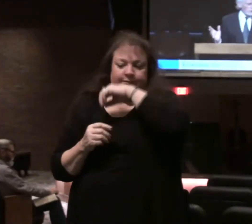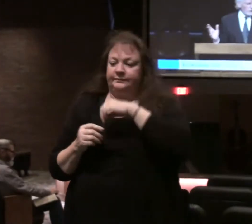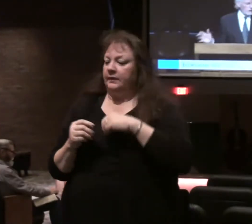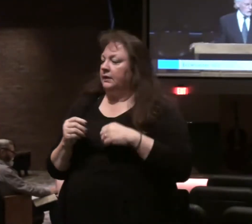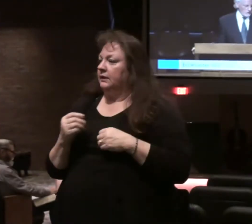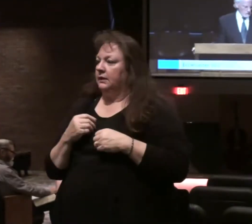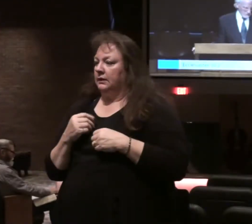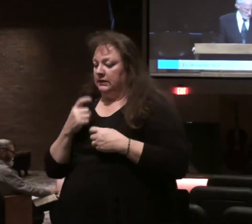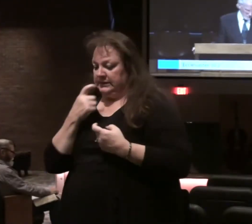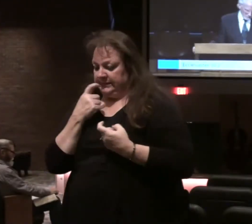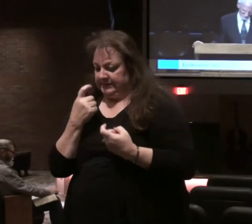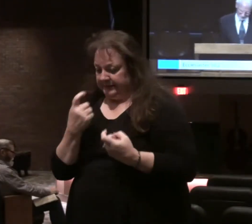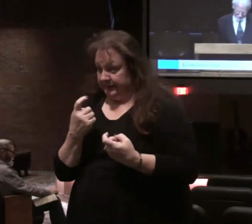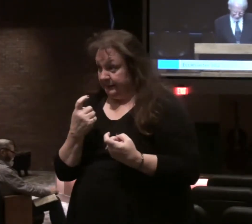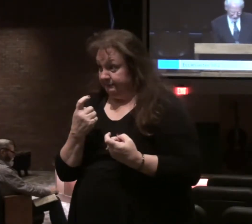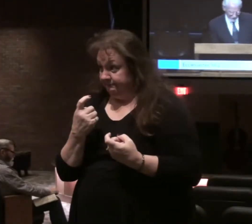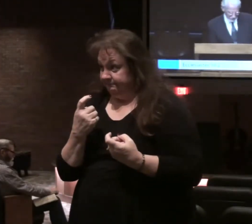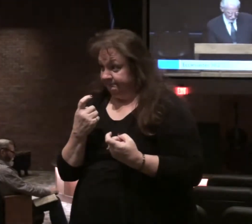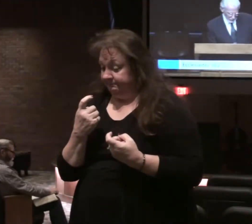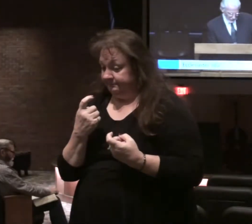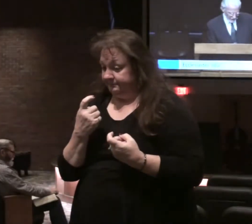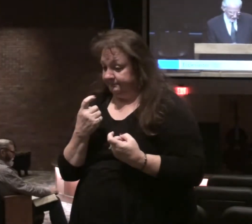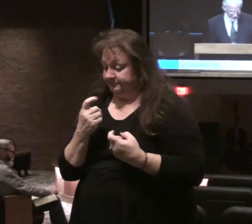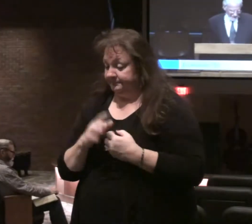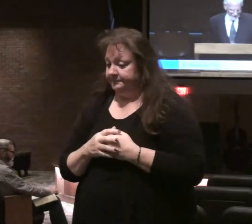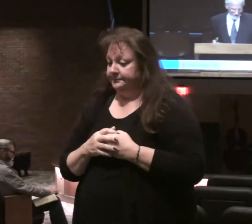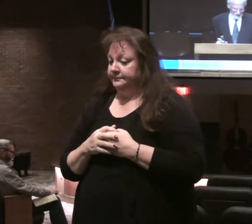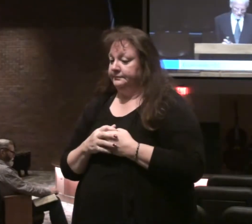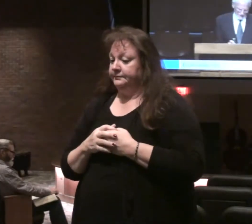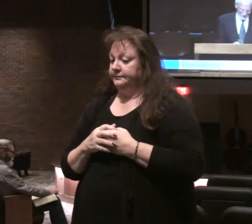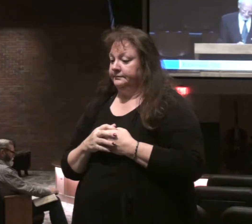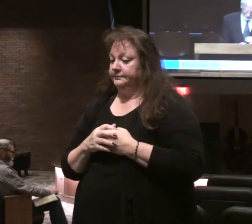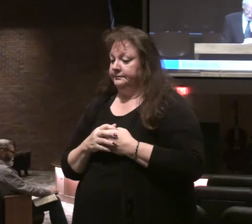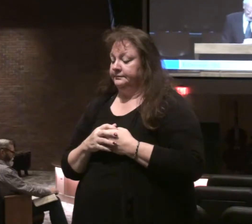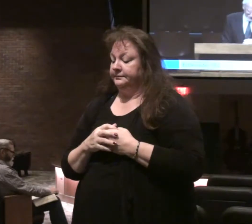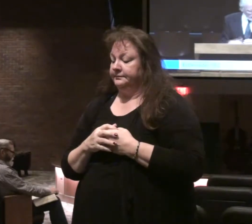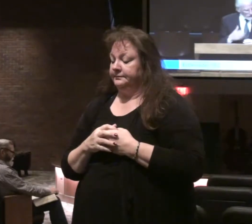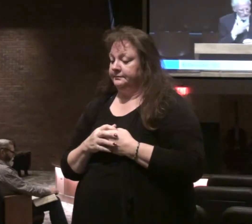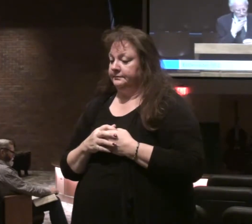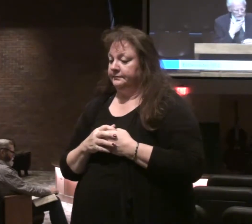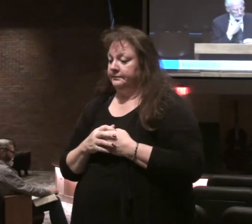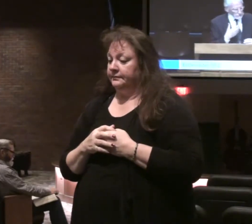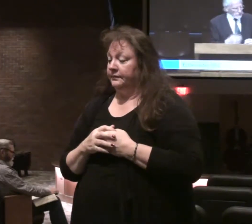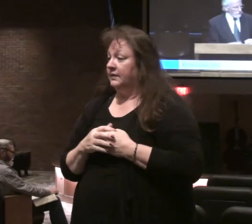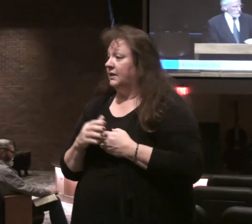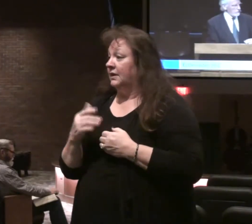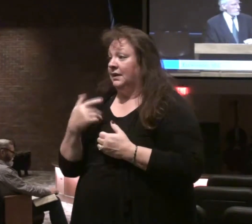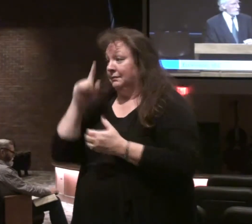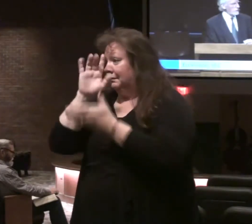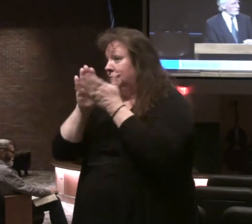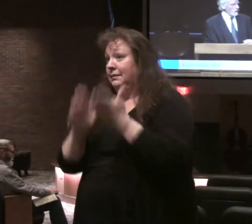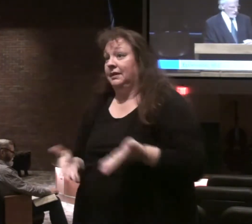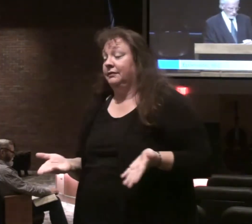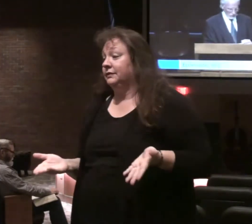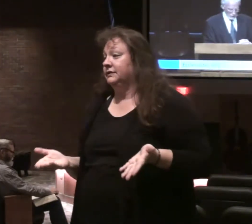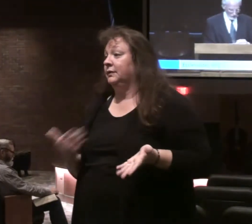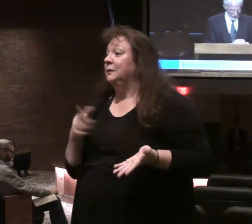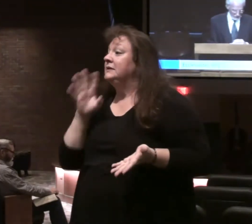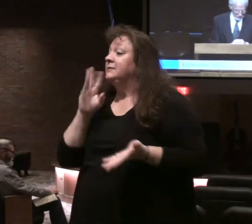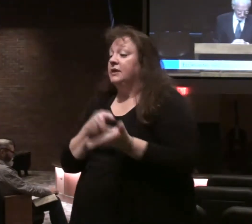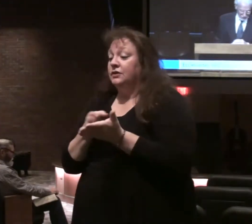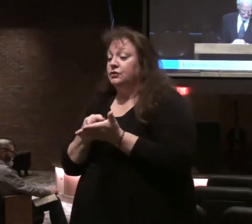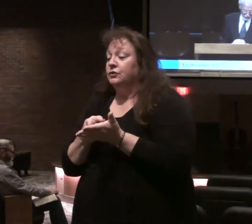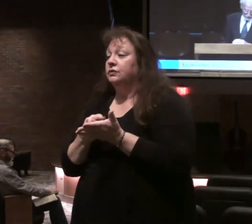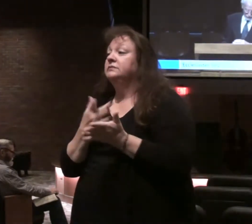sinful condition, excuse me. See, even believers, when they're speaking the truth,